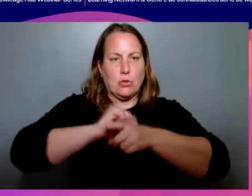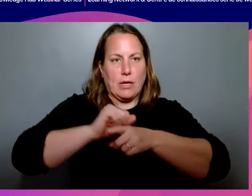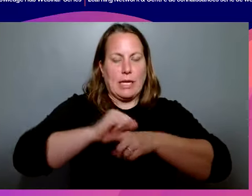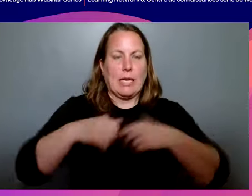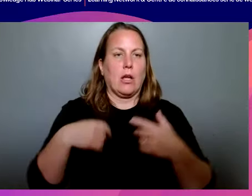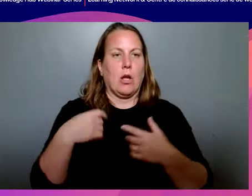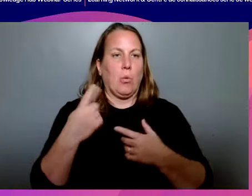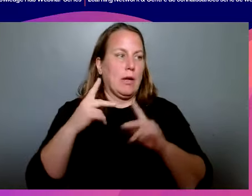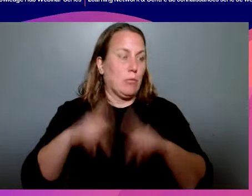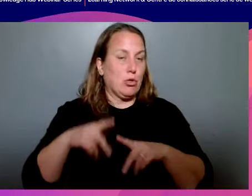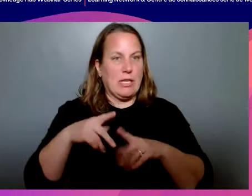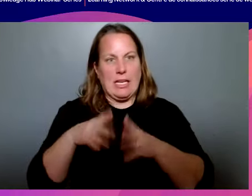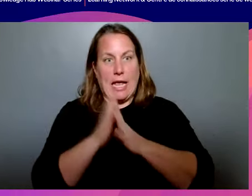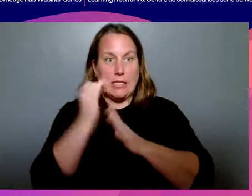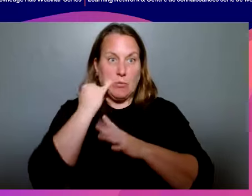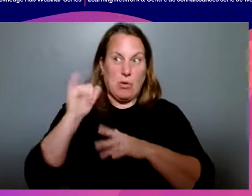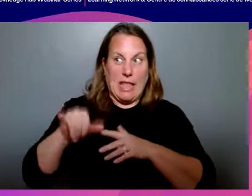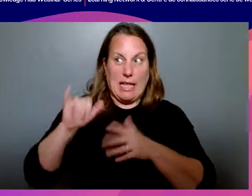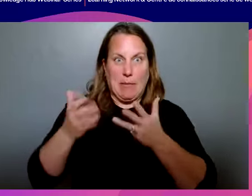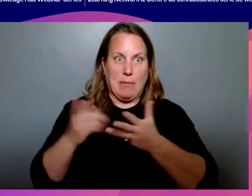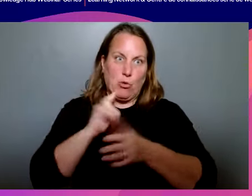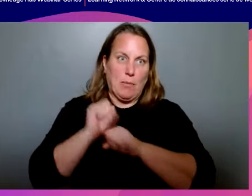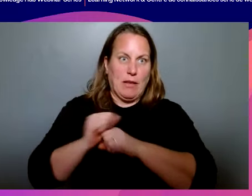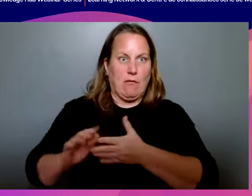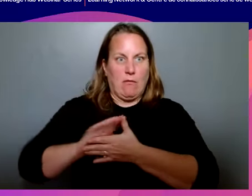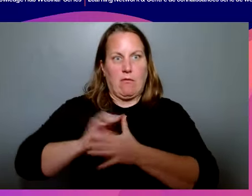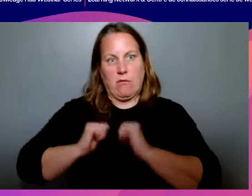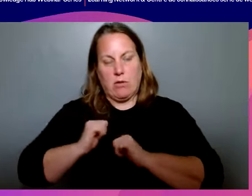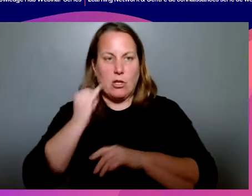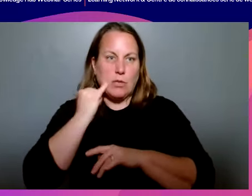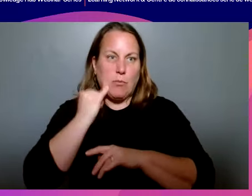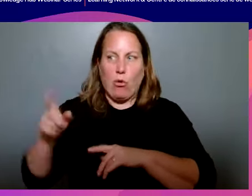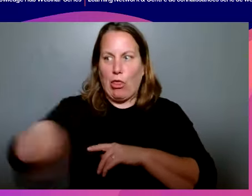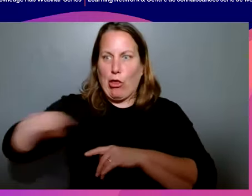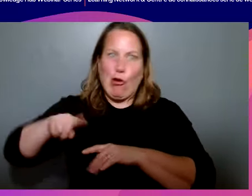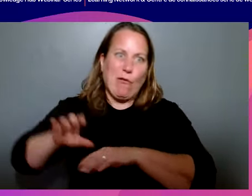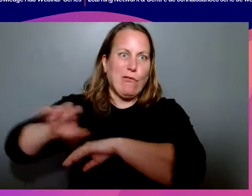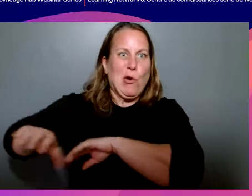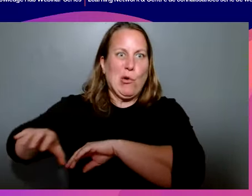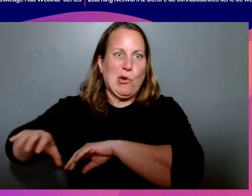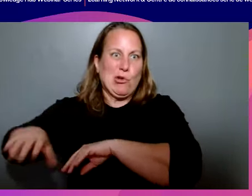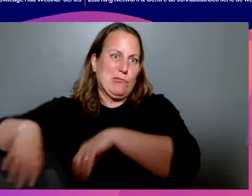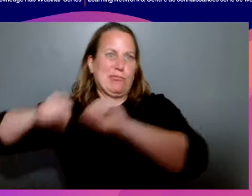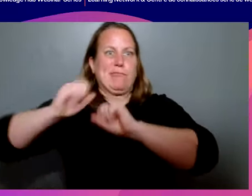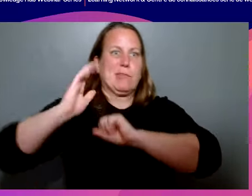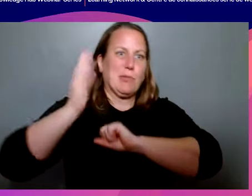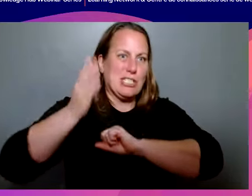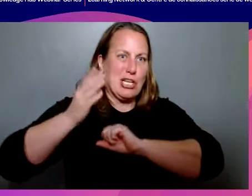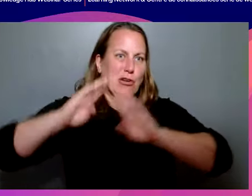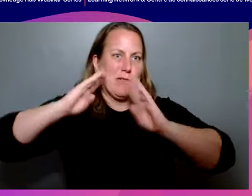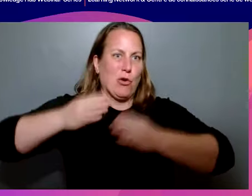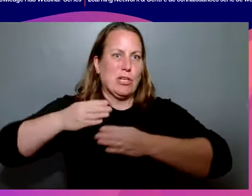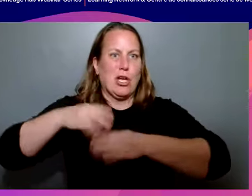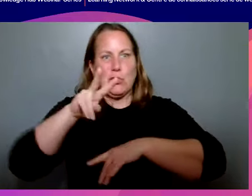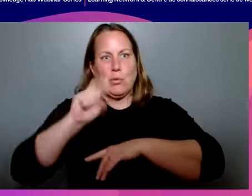a microaggression, if the same individuals in a workplace are sort of tapped for doing presentations focused on